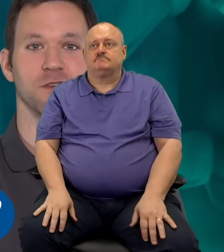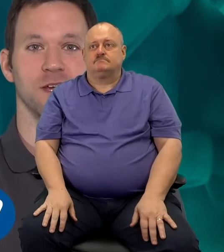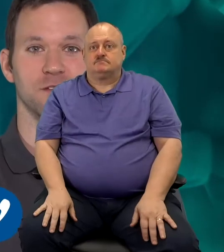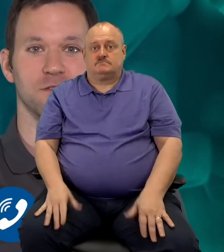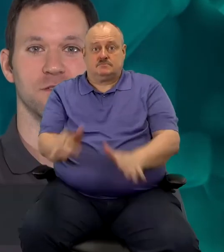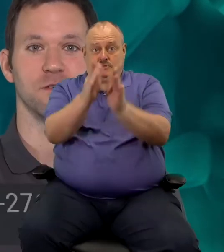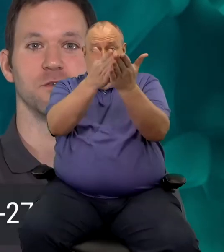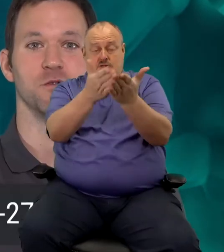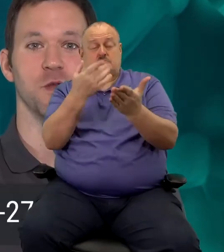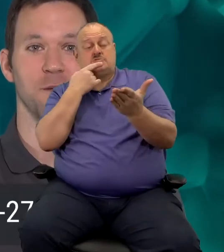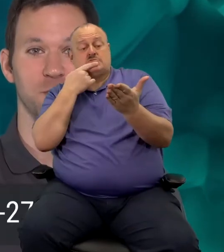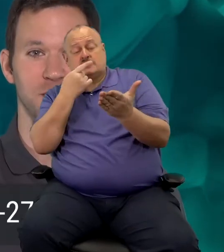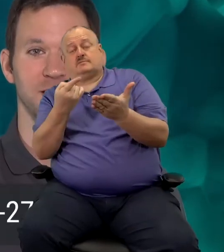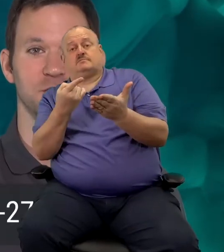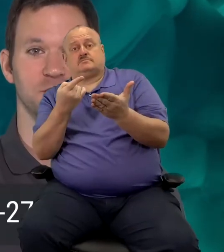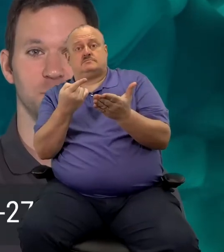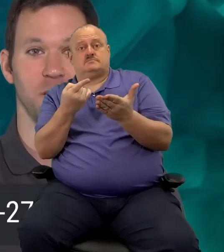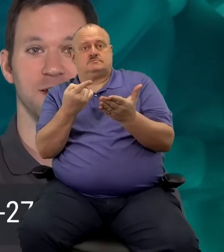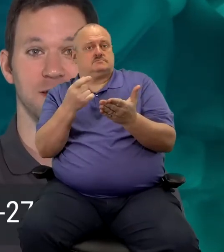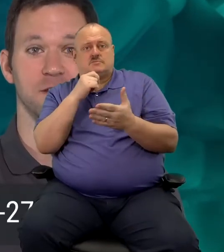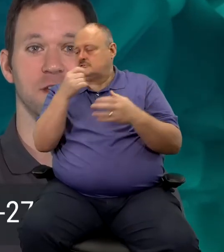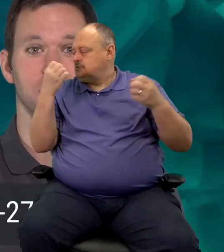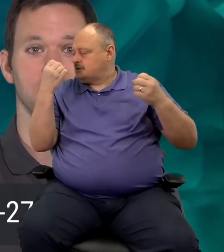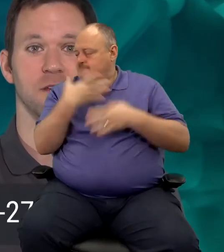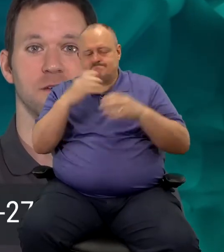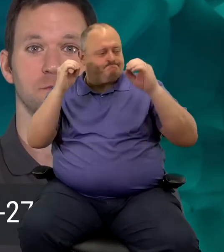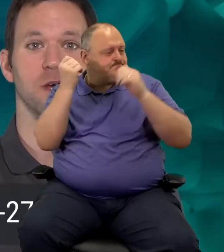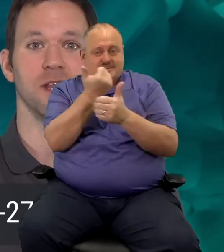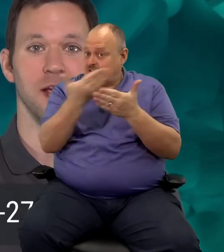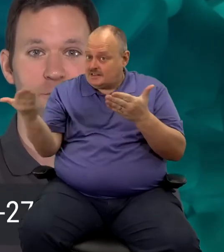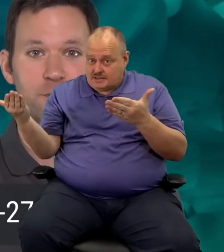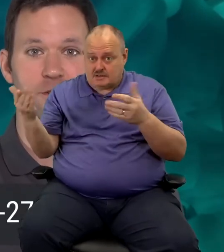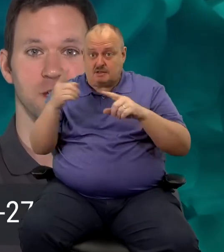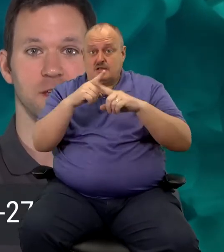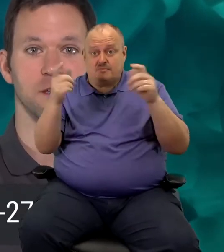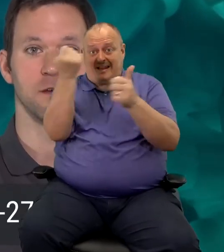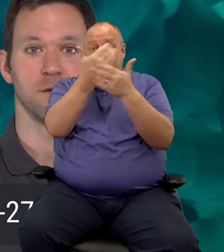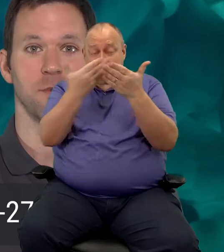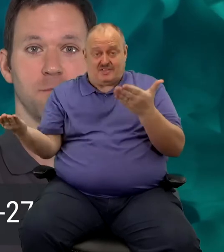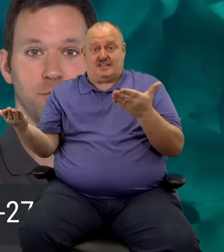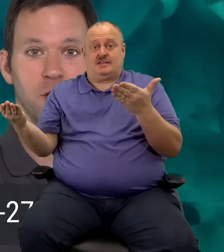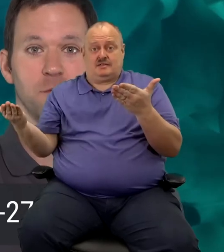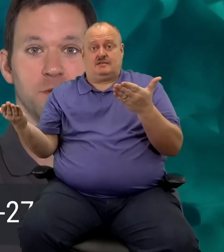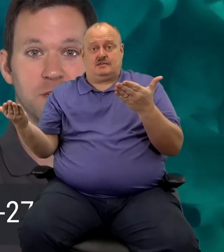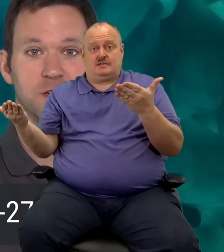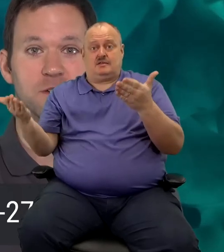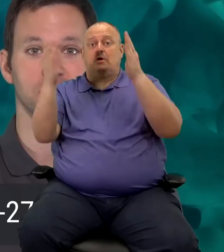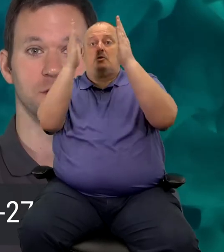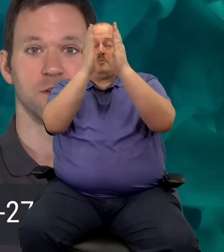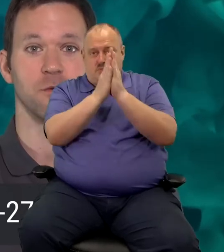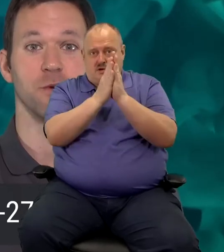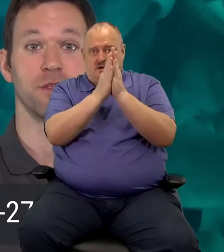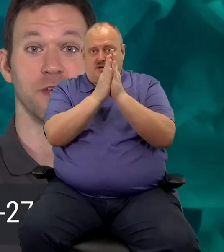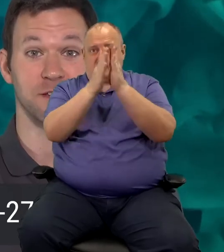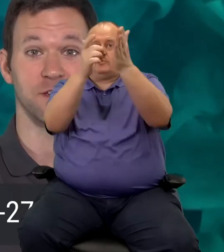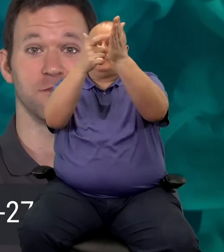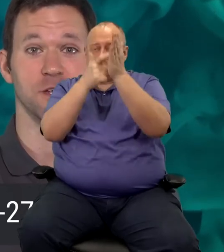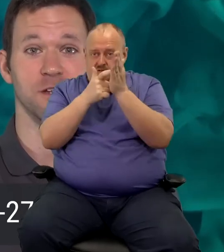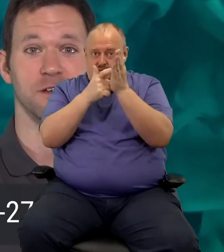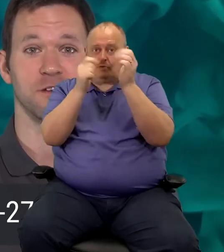The Bible says, do not be anxious about anything, but in everything, by prayer and petition,